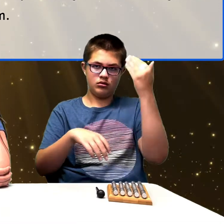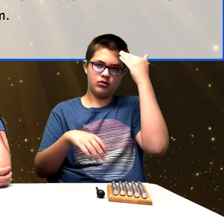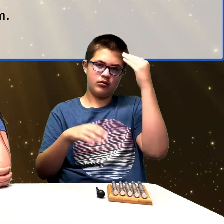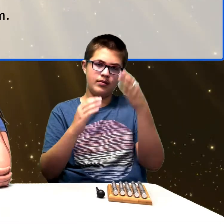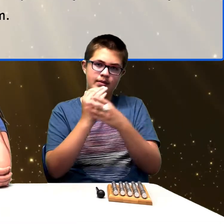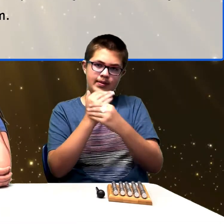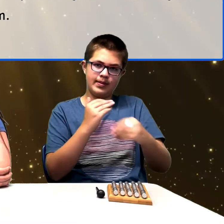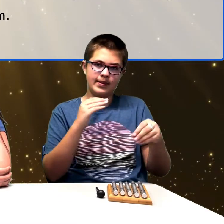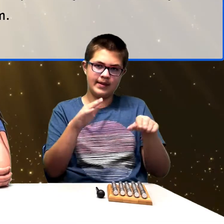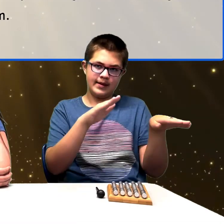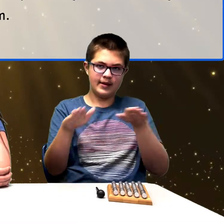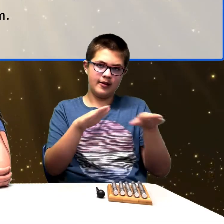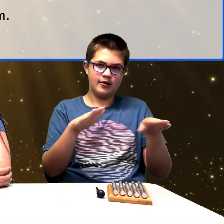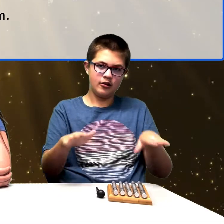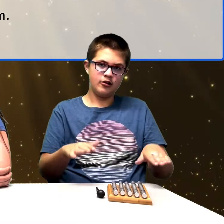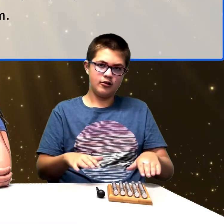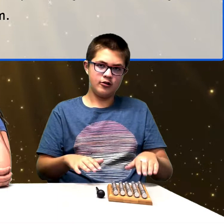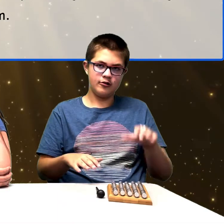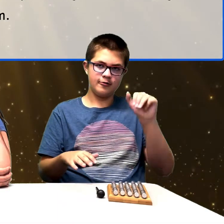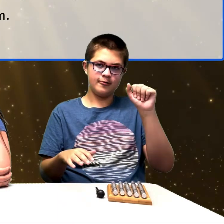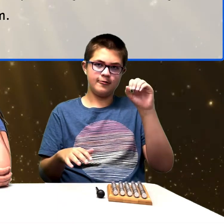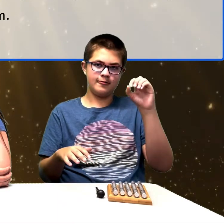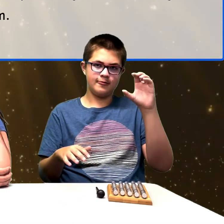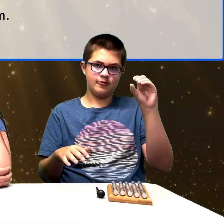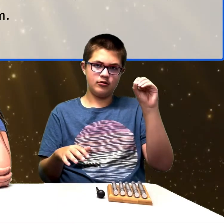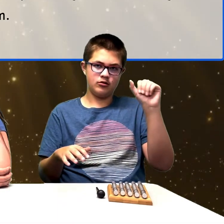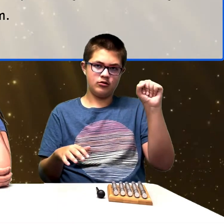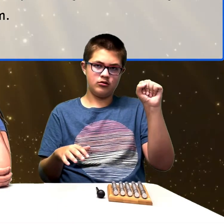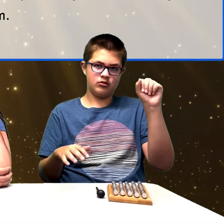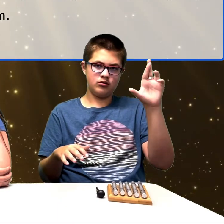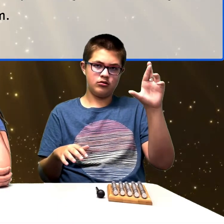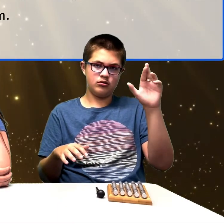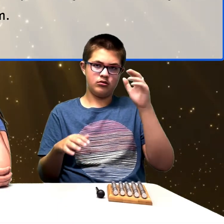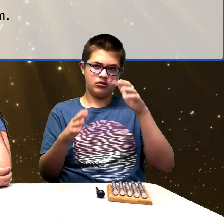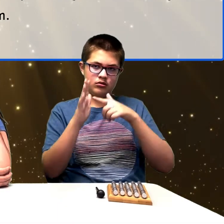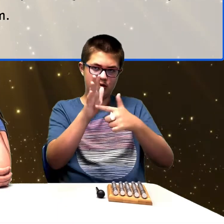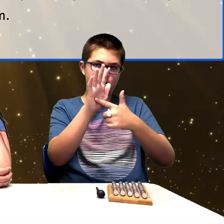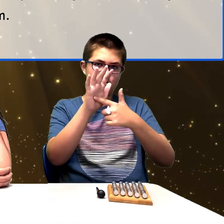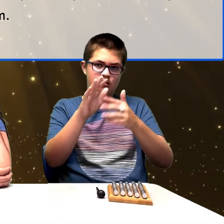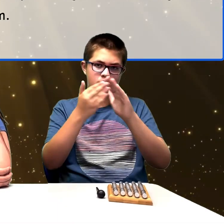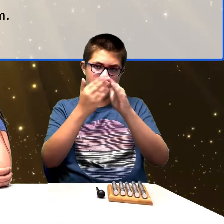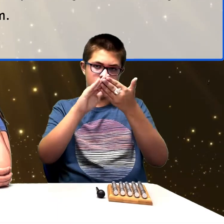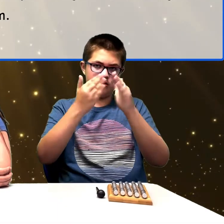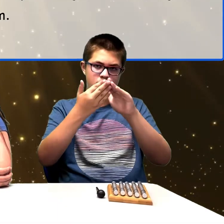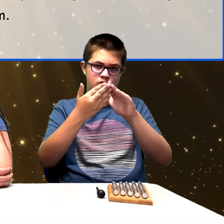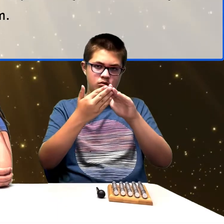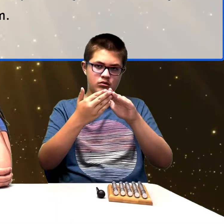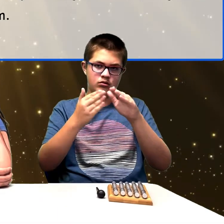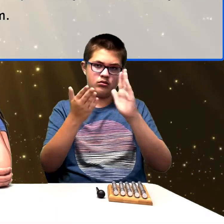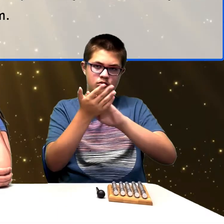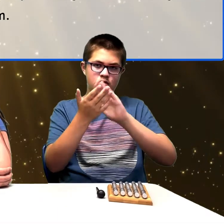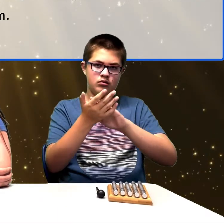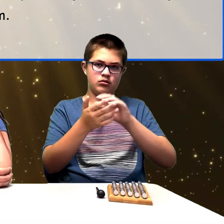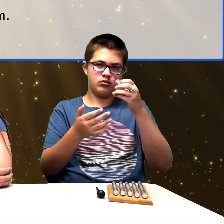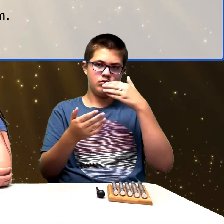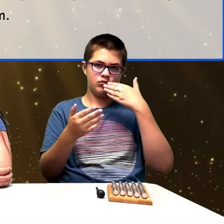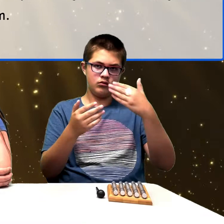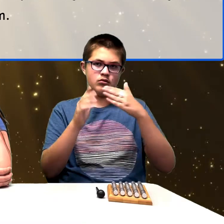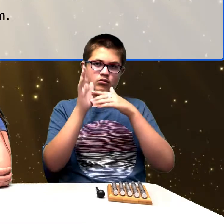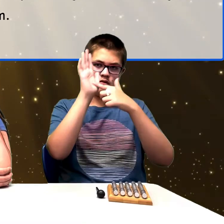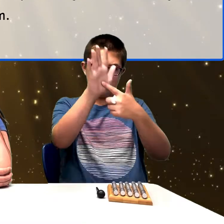skills, and behaviors. So represent your community and school by being a model for